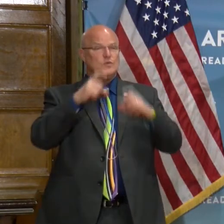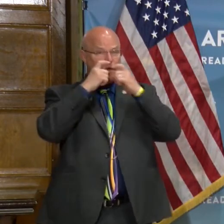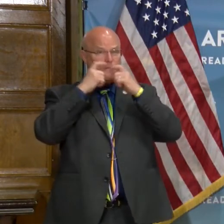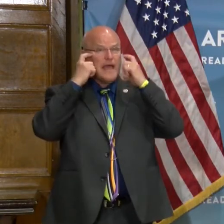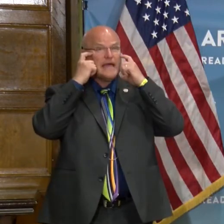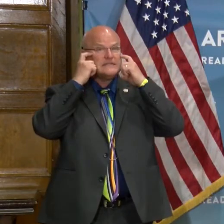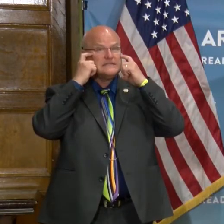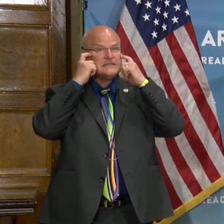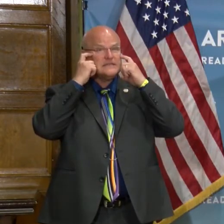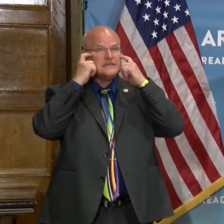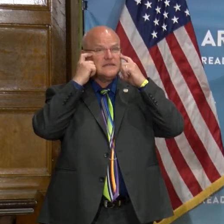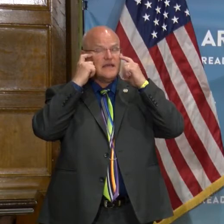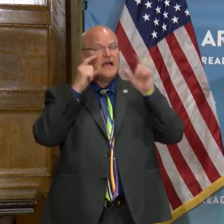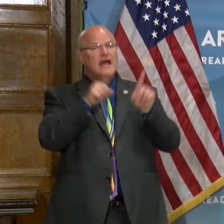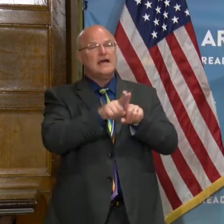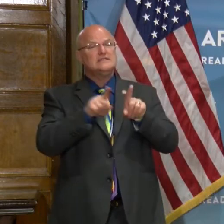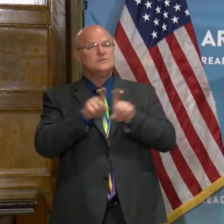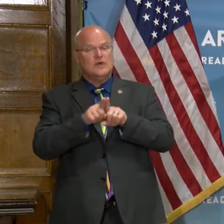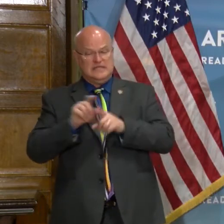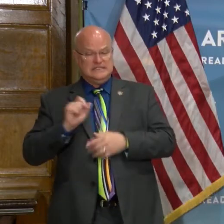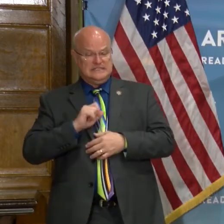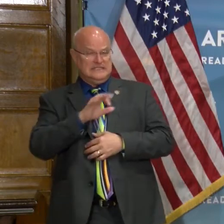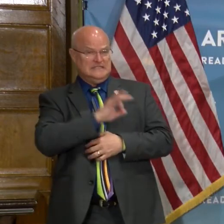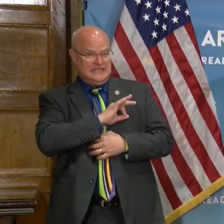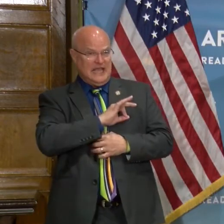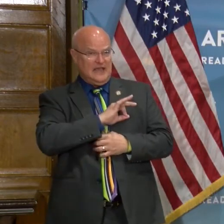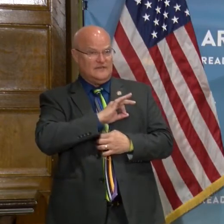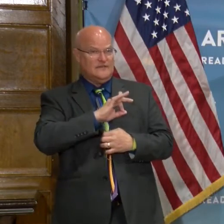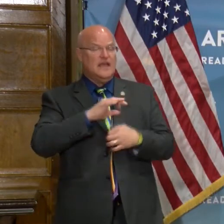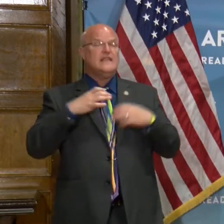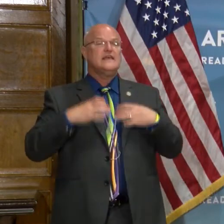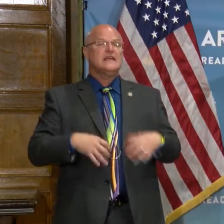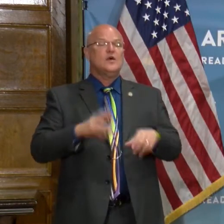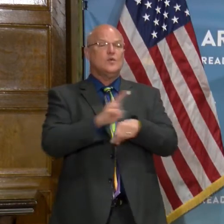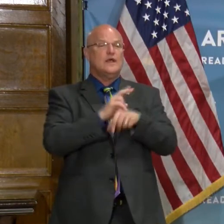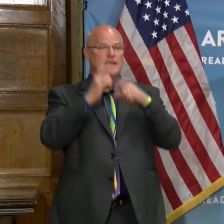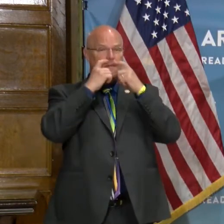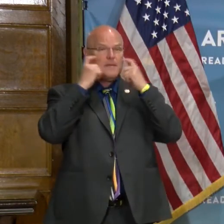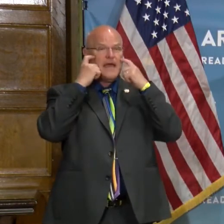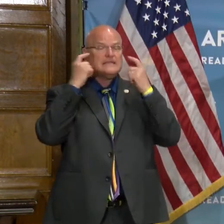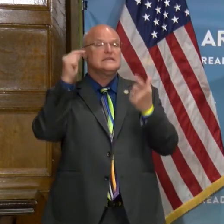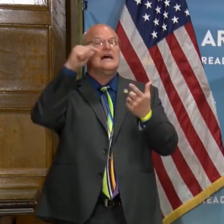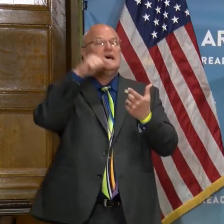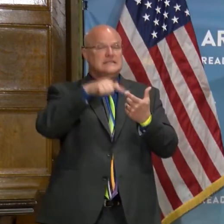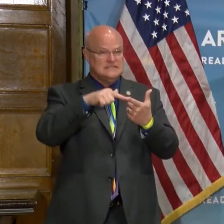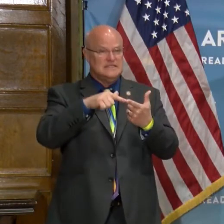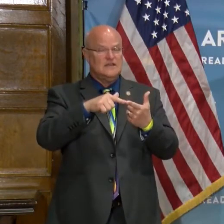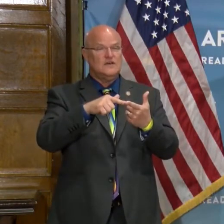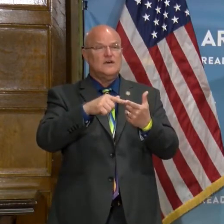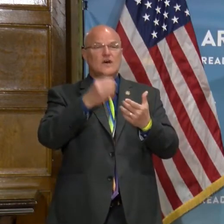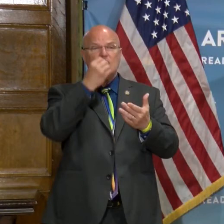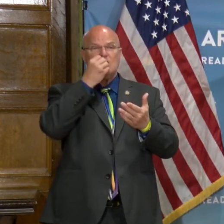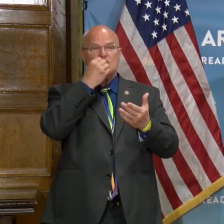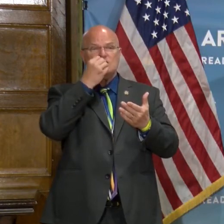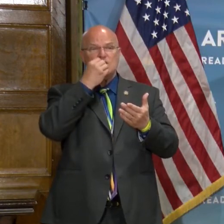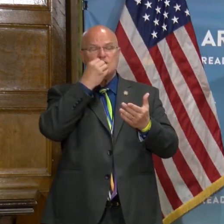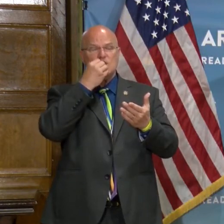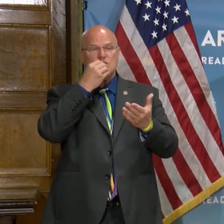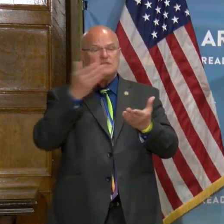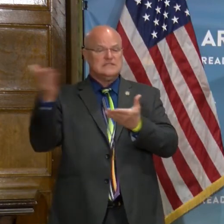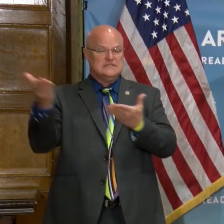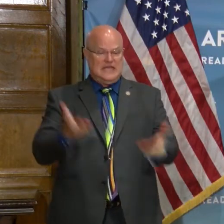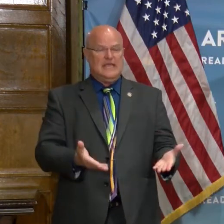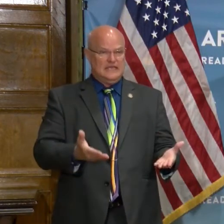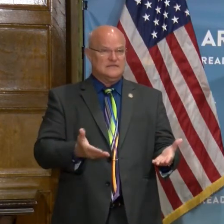a mask as well as the staff, and the customer should wear the mask until the order is taken